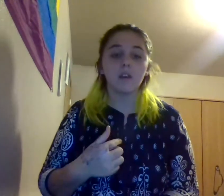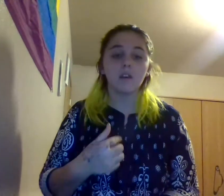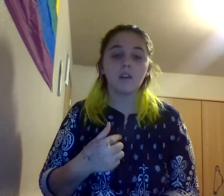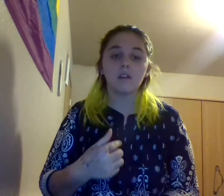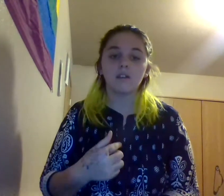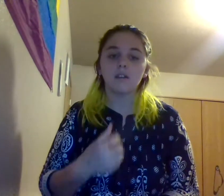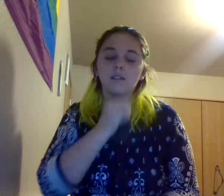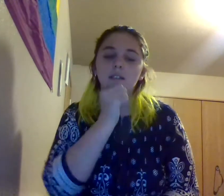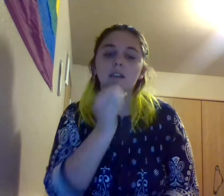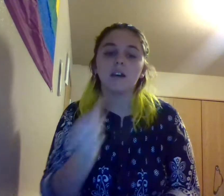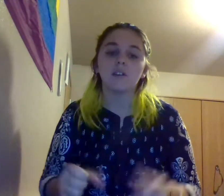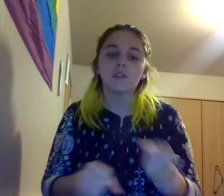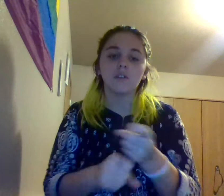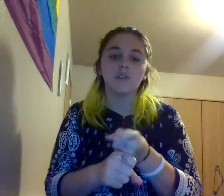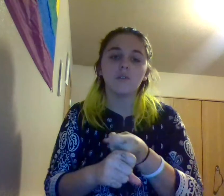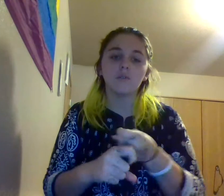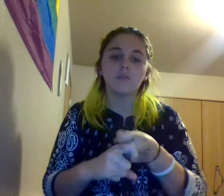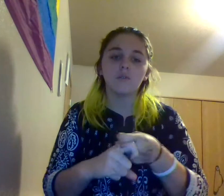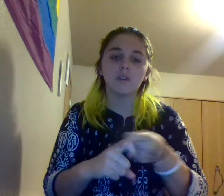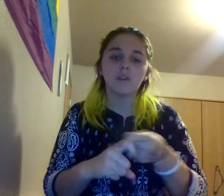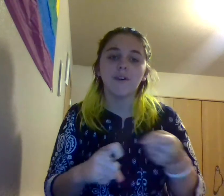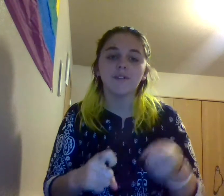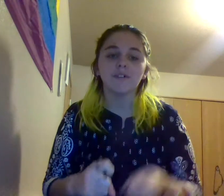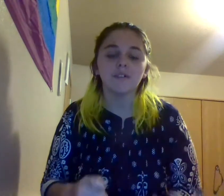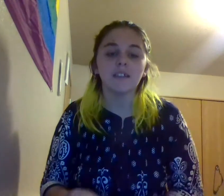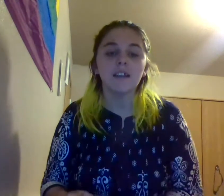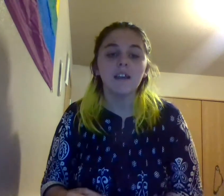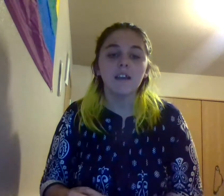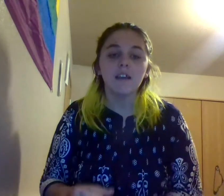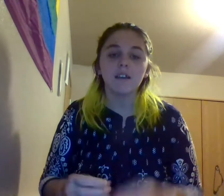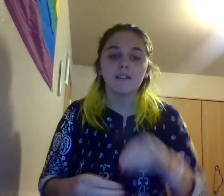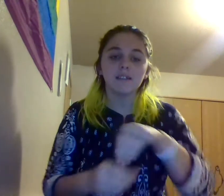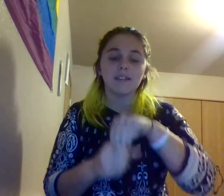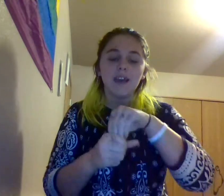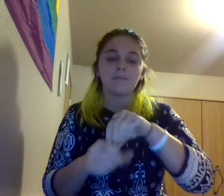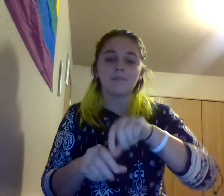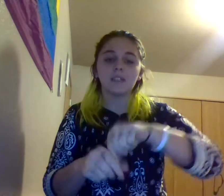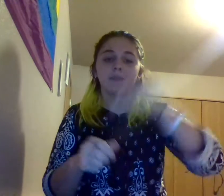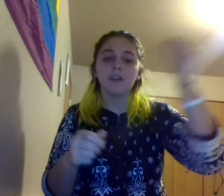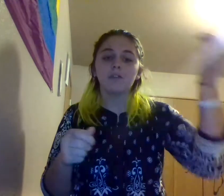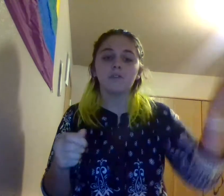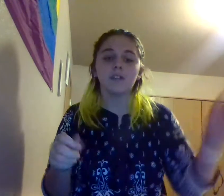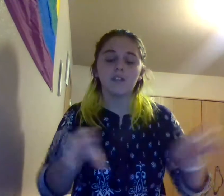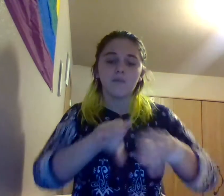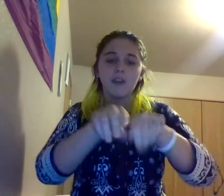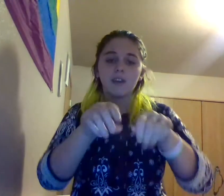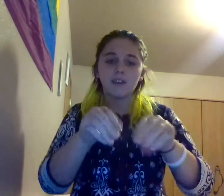It's not a joke at all. Inside my spirit's fading.